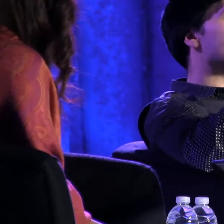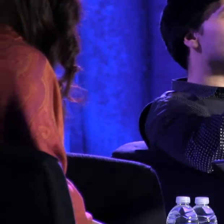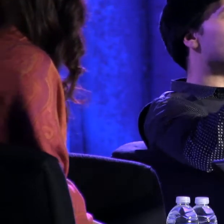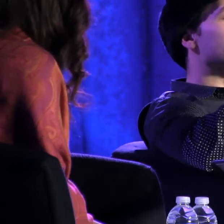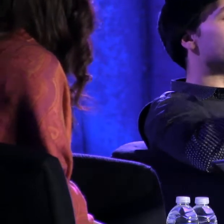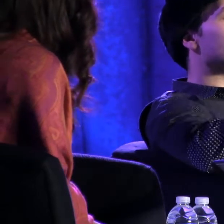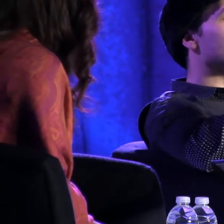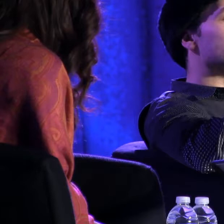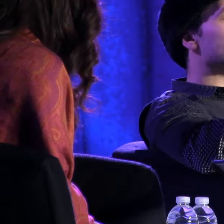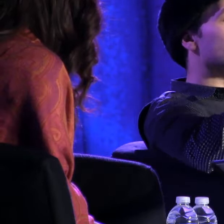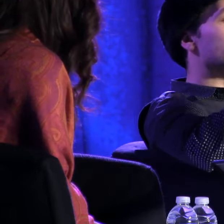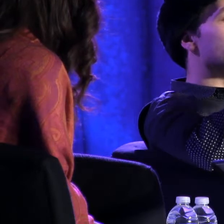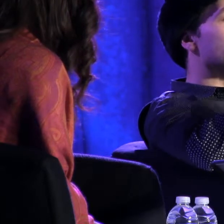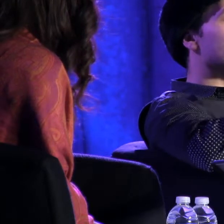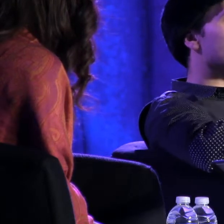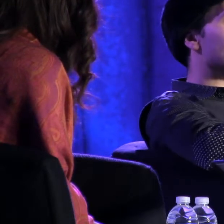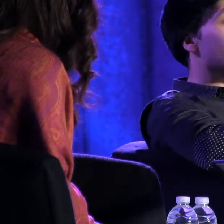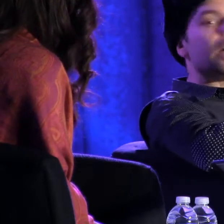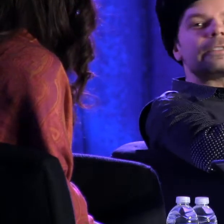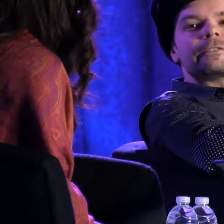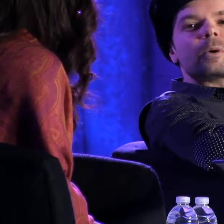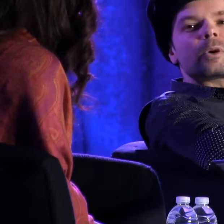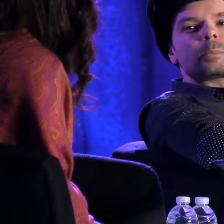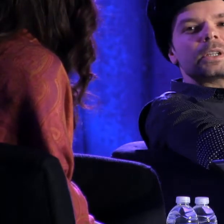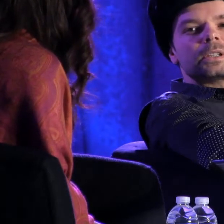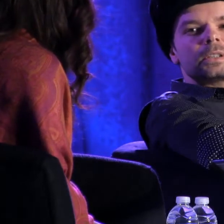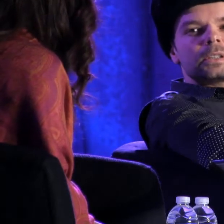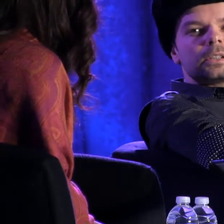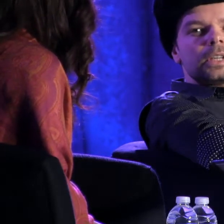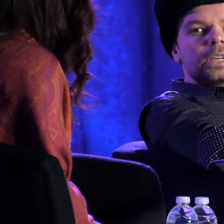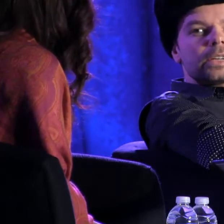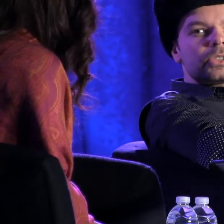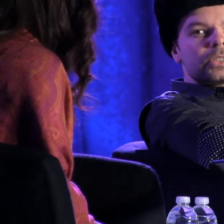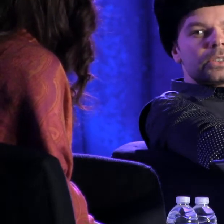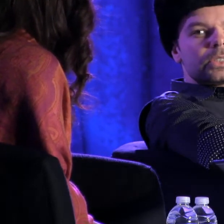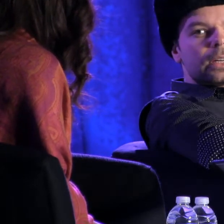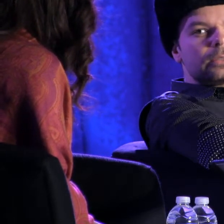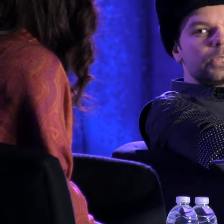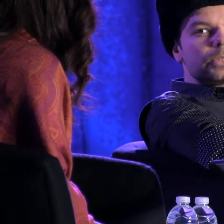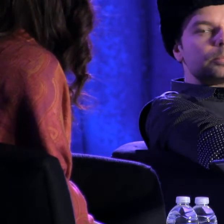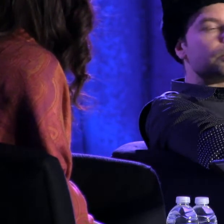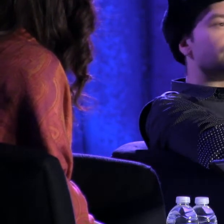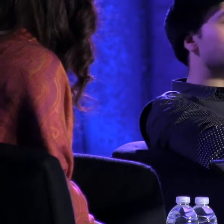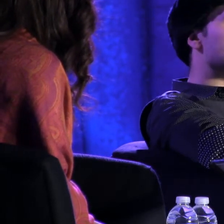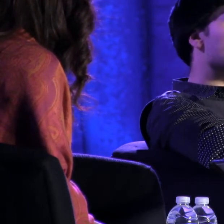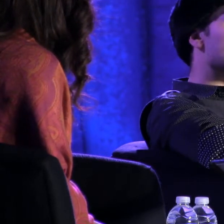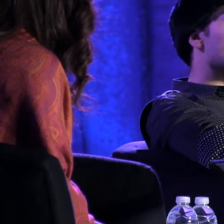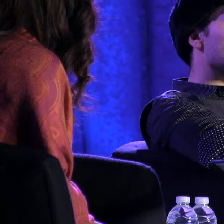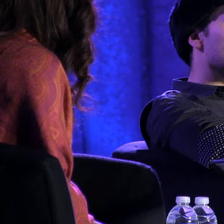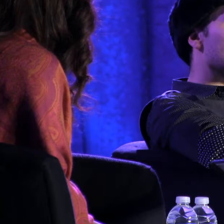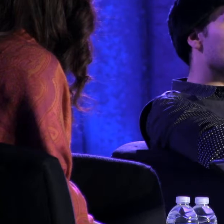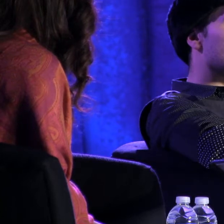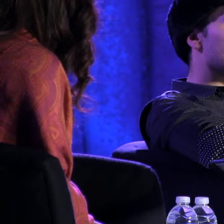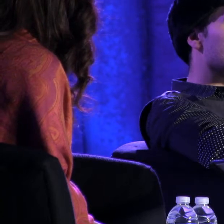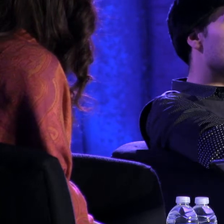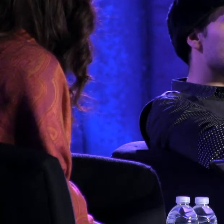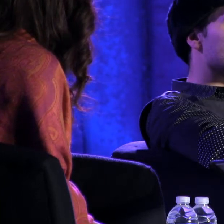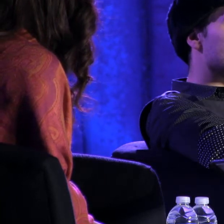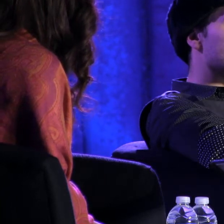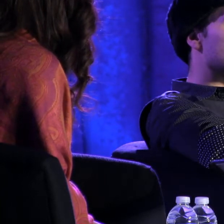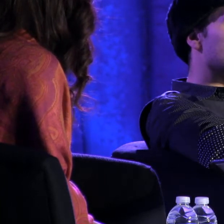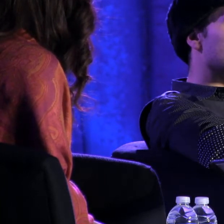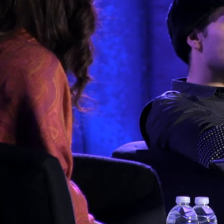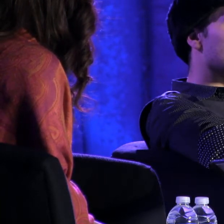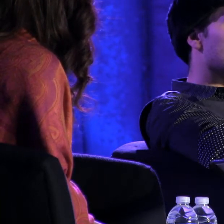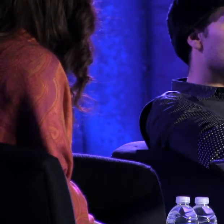know that somebody's telling their stories in a live form and not just in television. And I think the